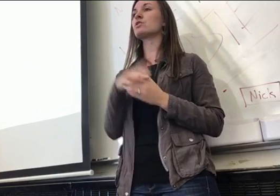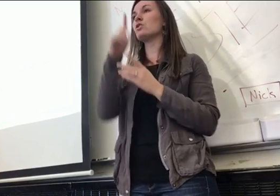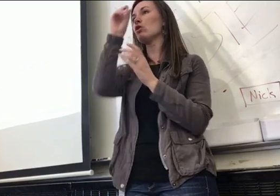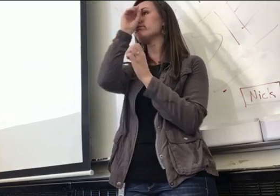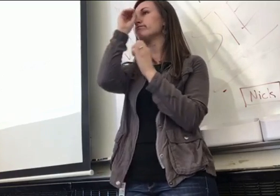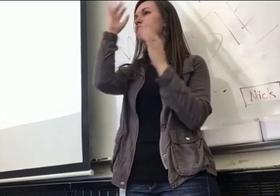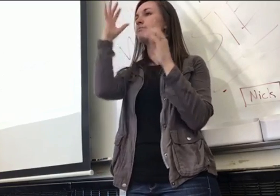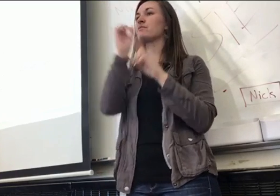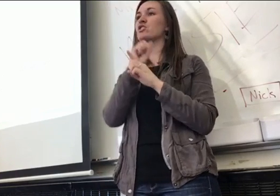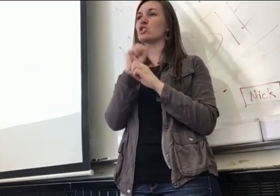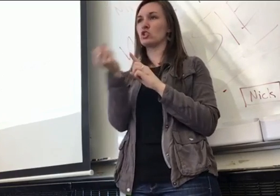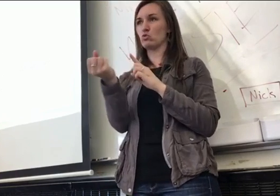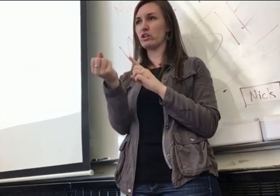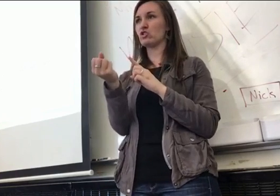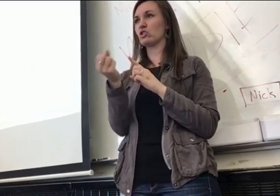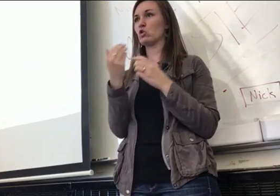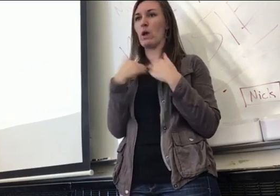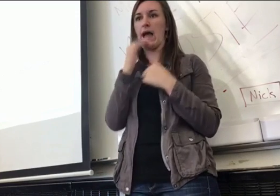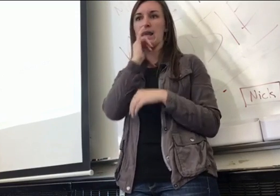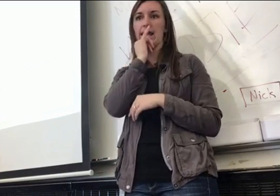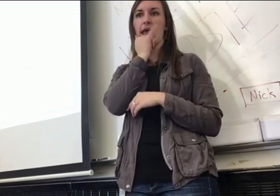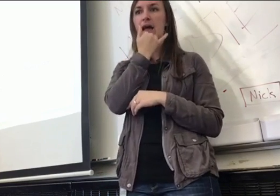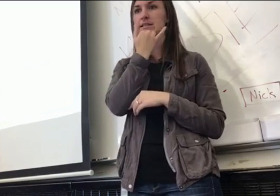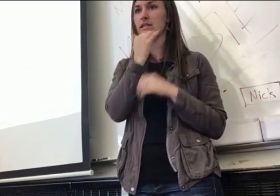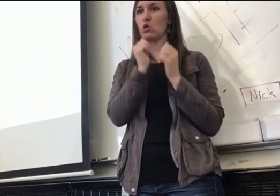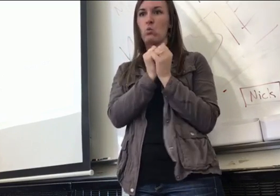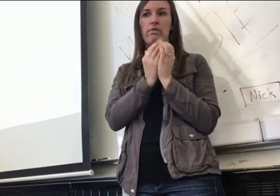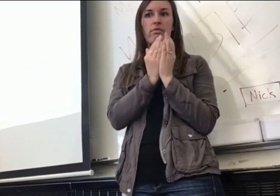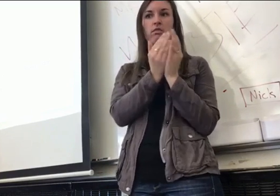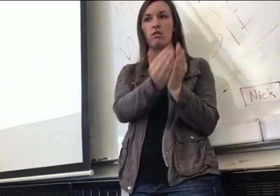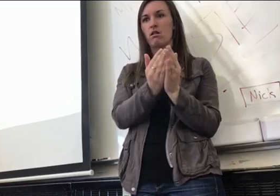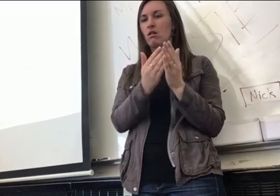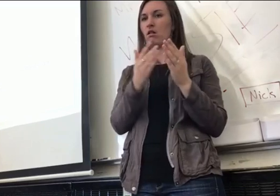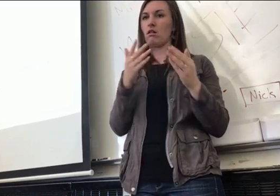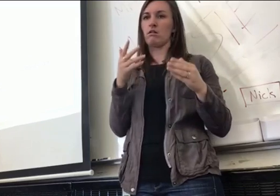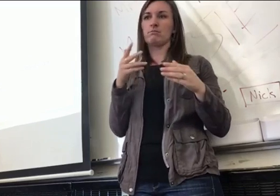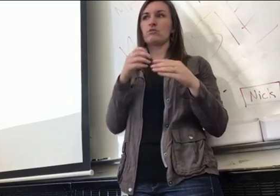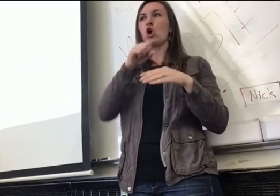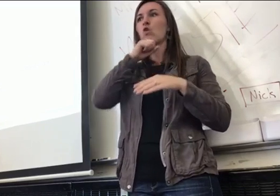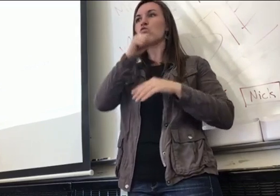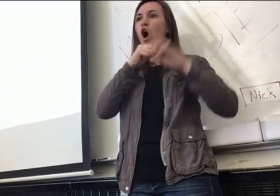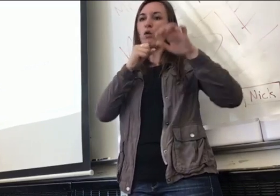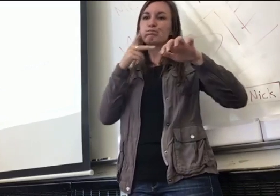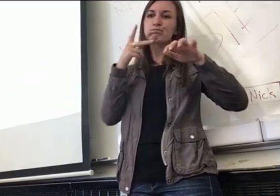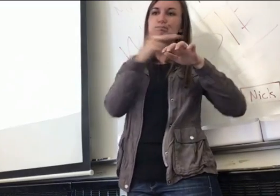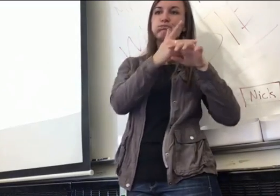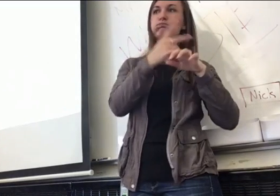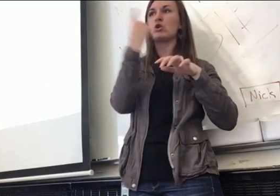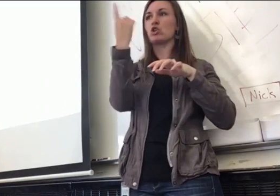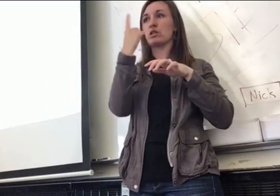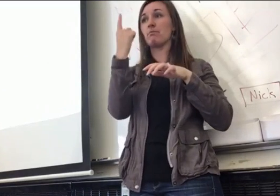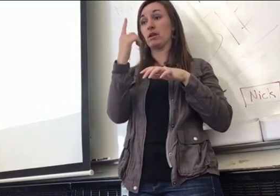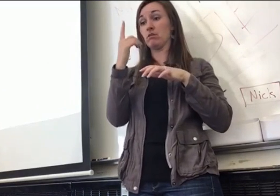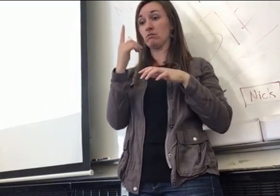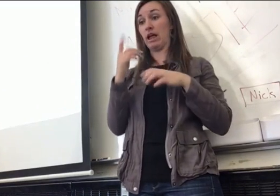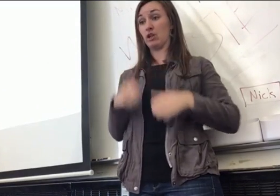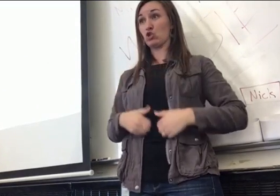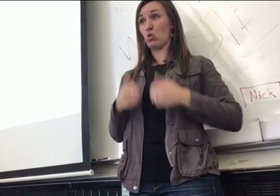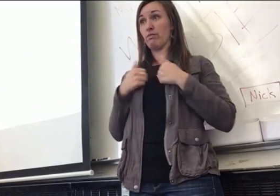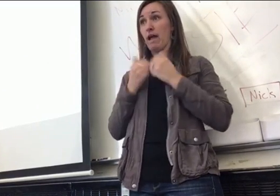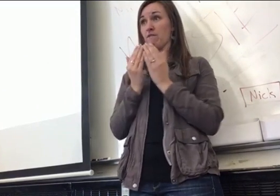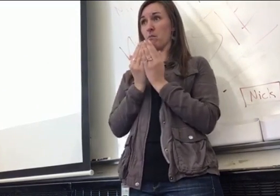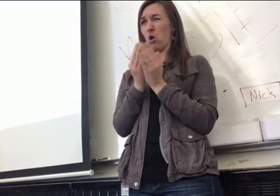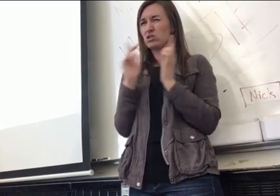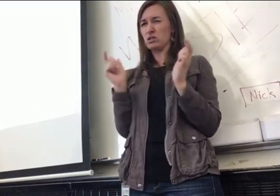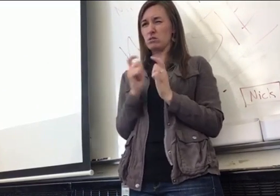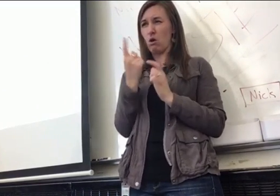situation where there was an accident. You ran aground, you hit a rock, you got in a storm. There were lifeboats and the crew would make it out. They wouldn't try